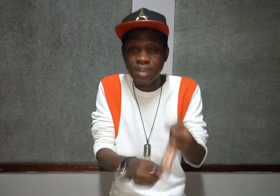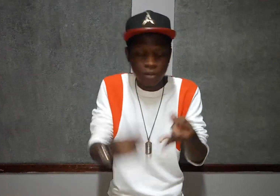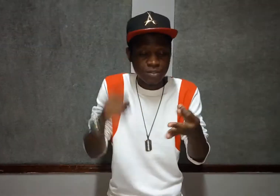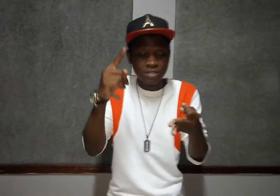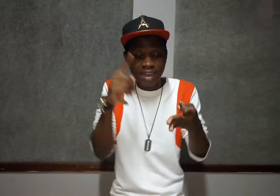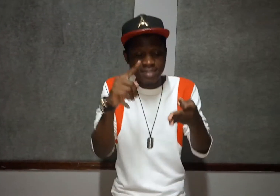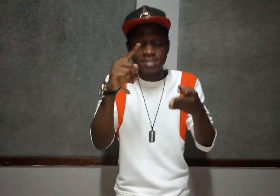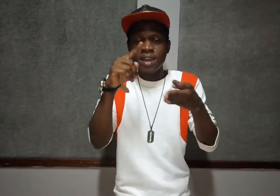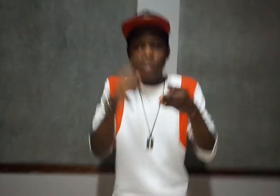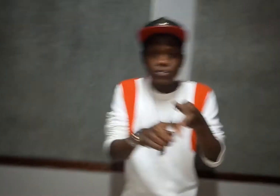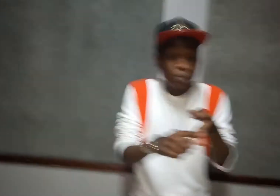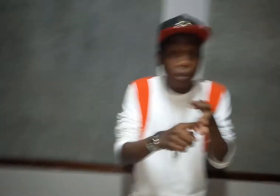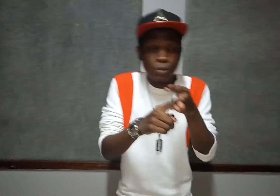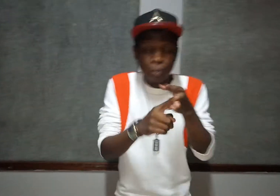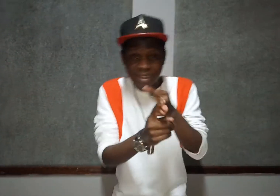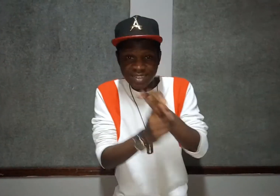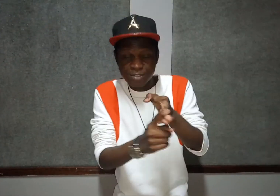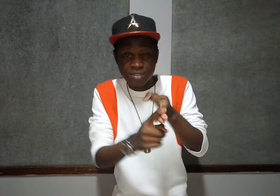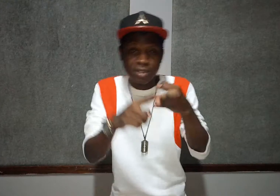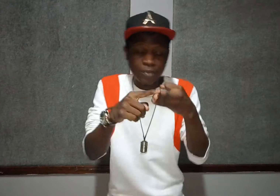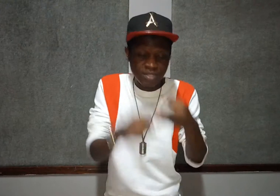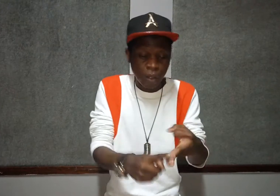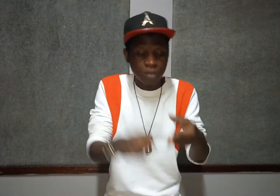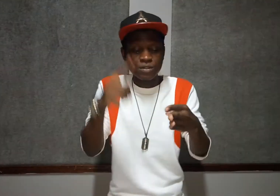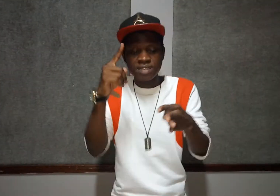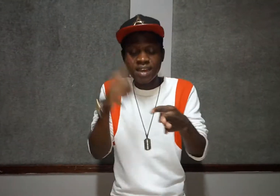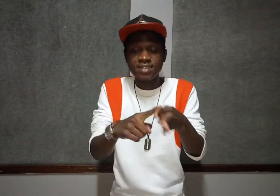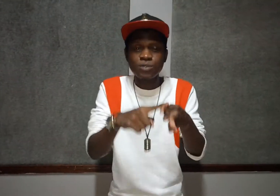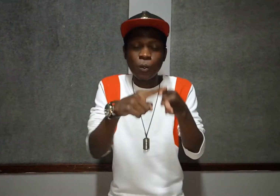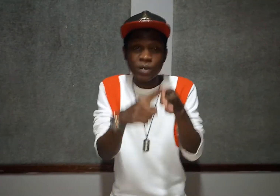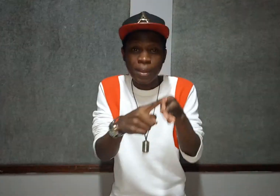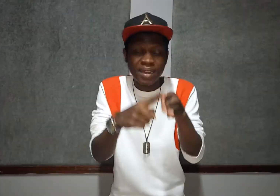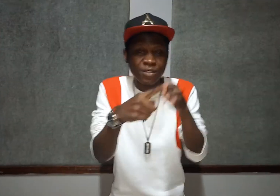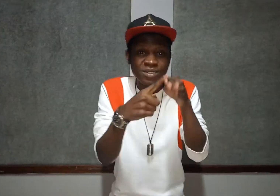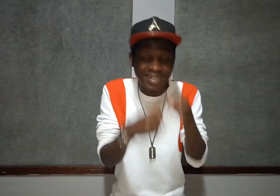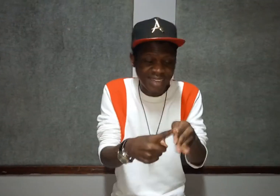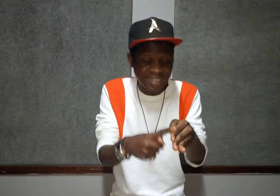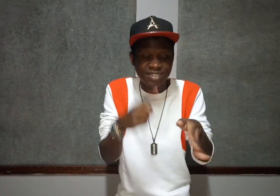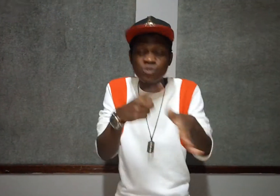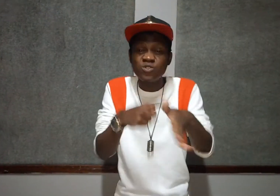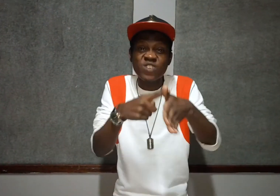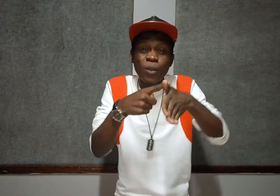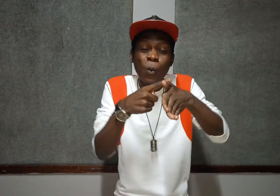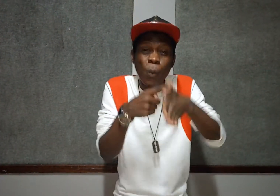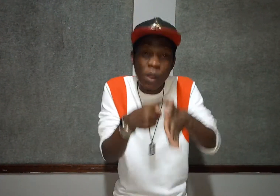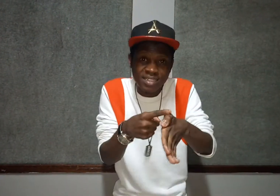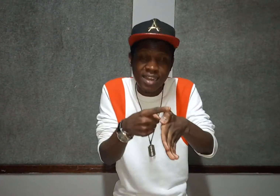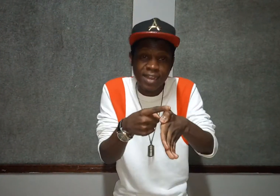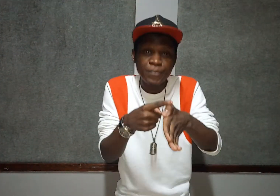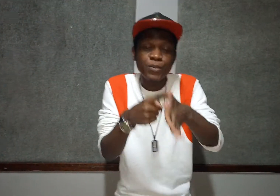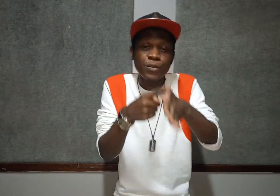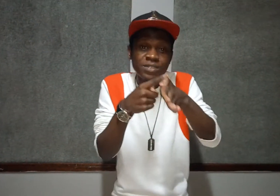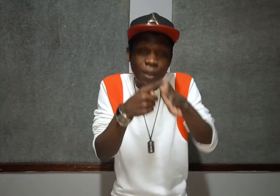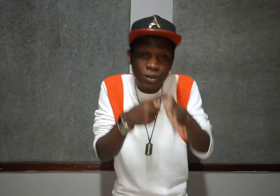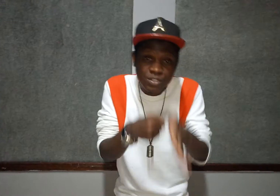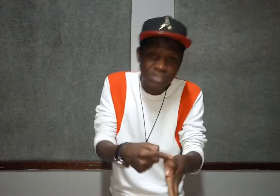also taxes. To go to bed just to sleep, those are also taxes. Okuria mene, those are taxes. To drink water, you know, those are also